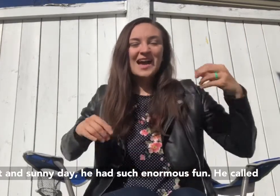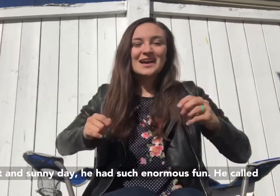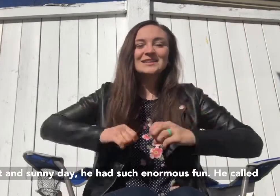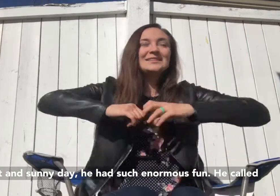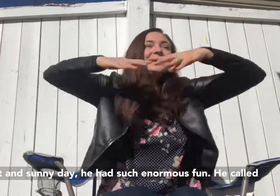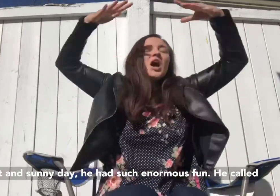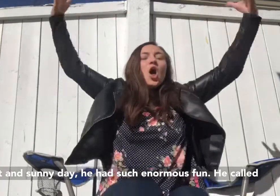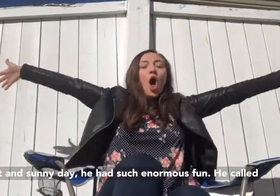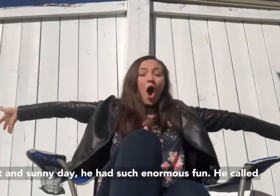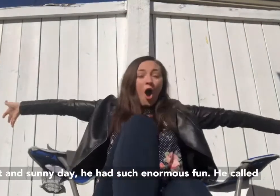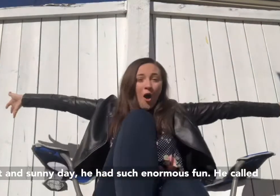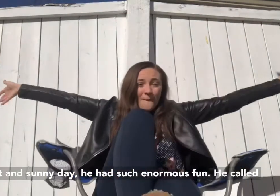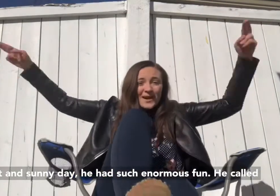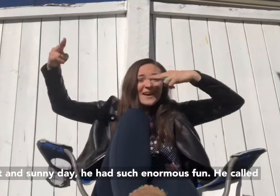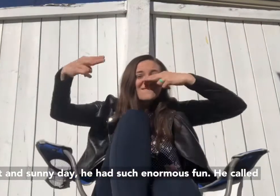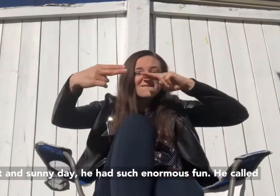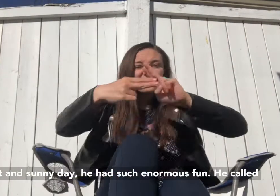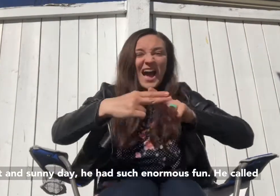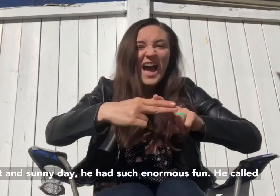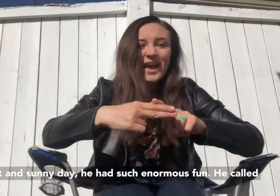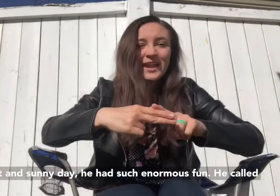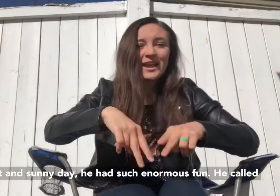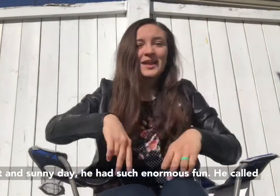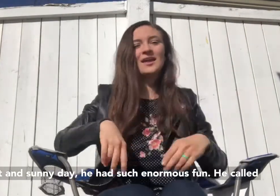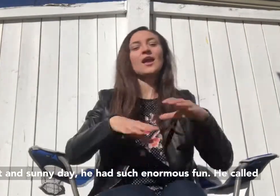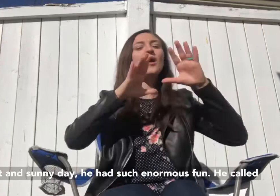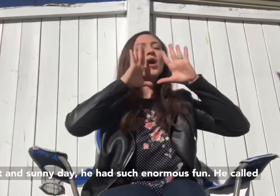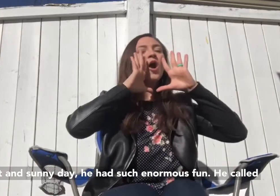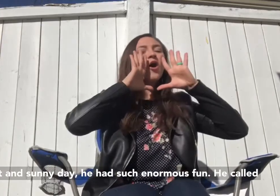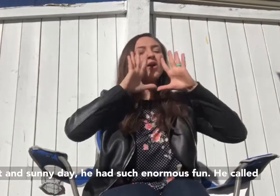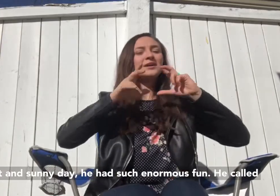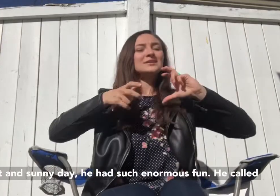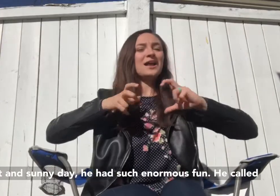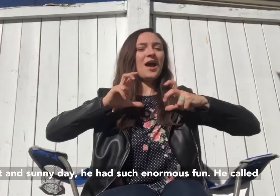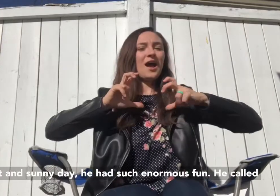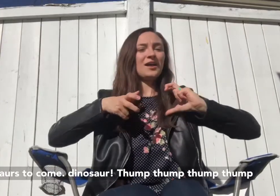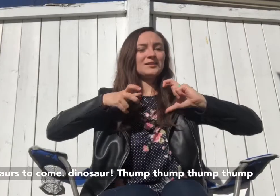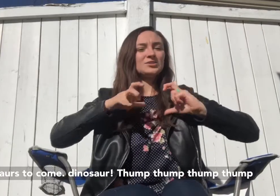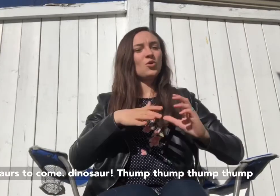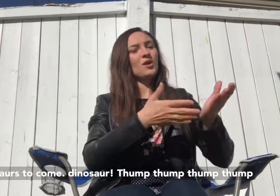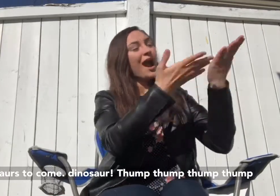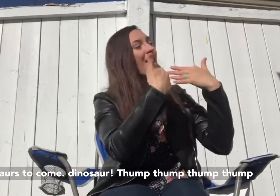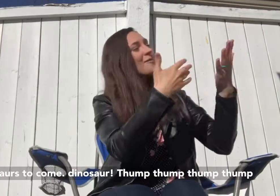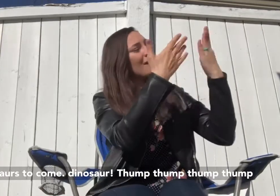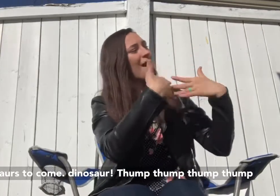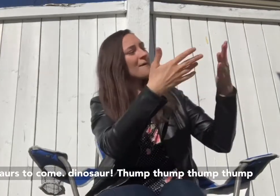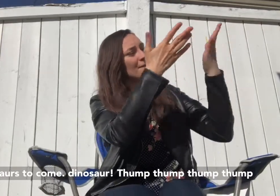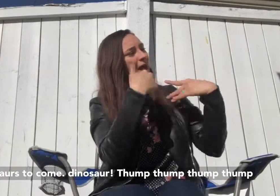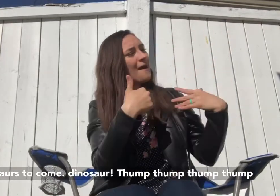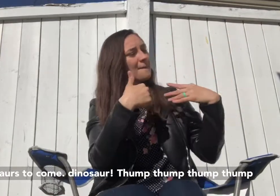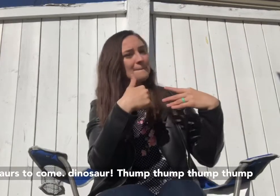He had such enormous fun. He called the dinosaurs to